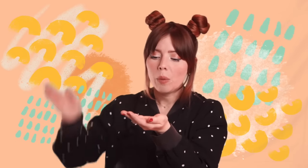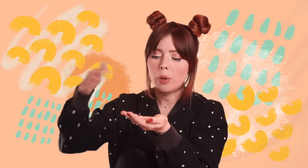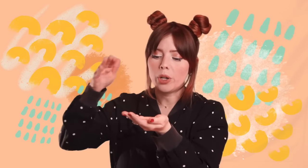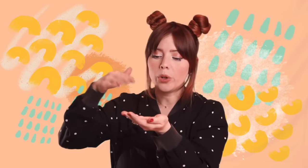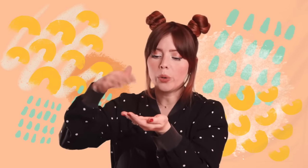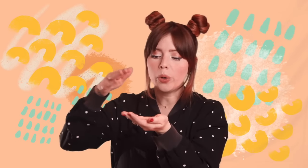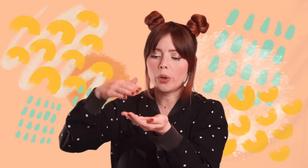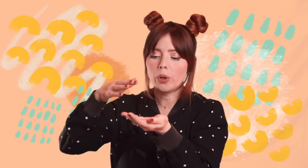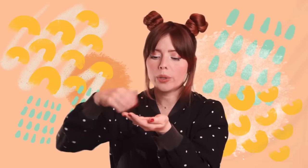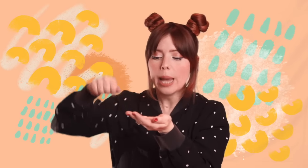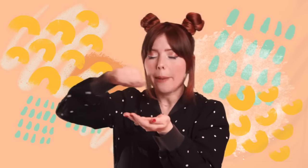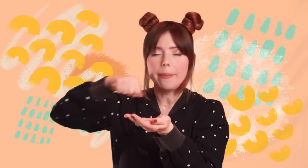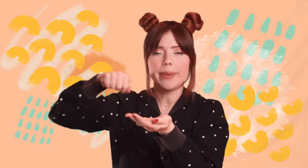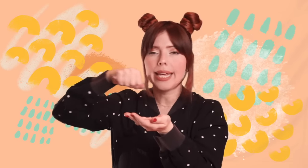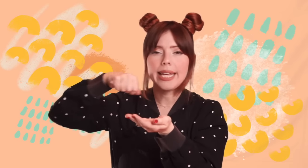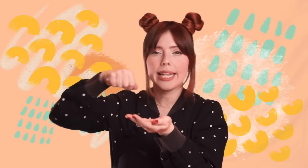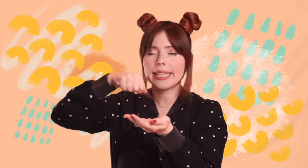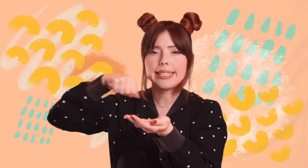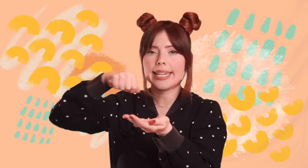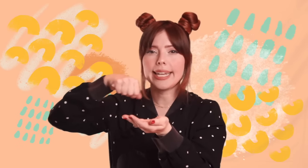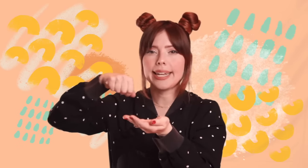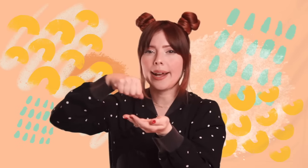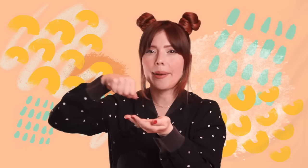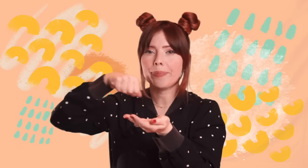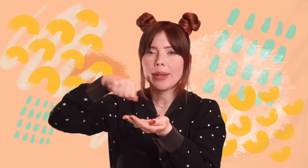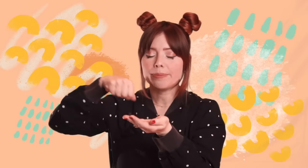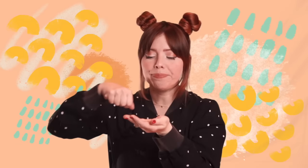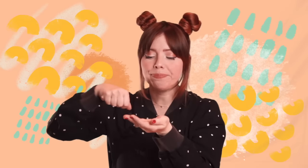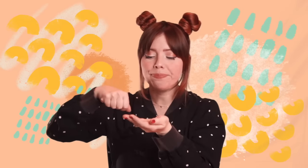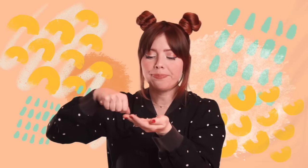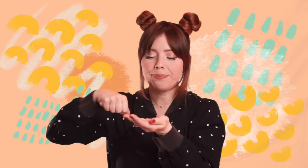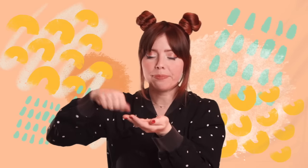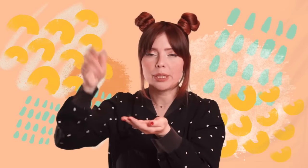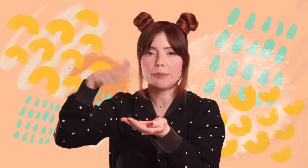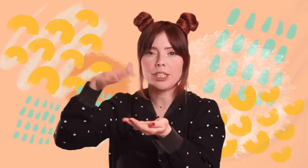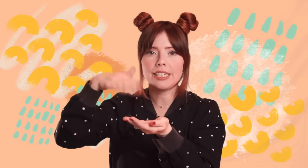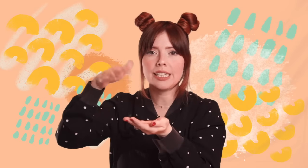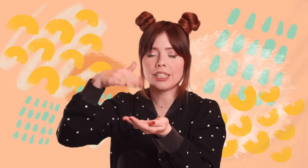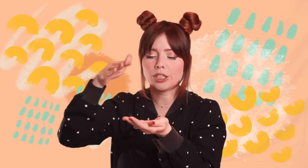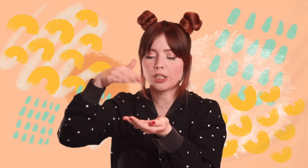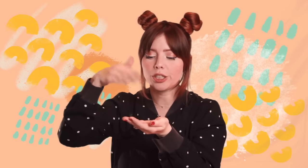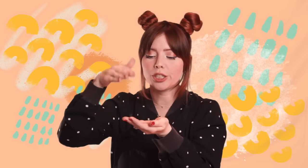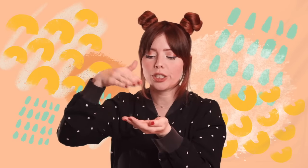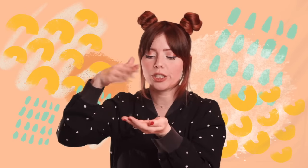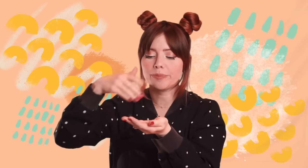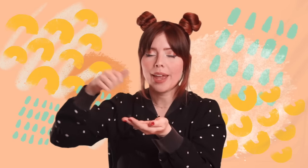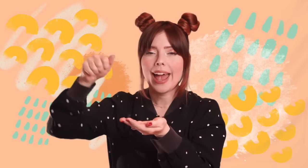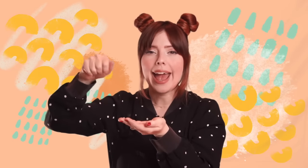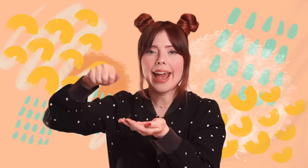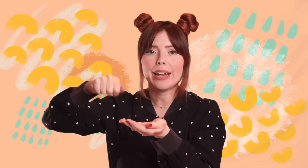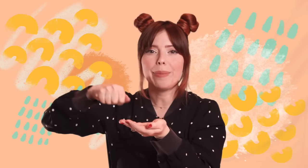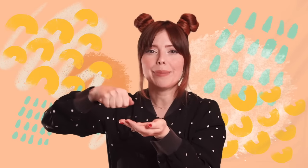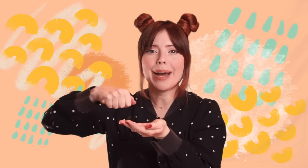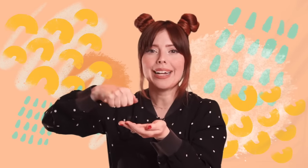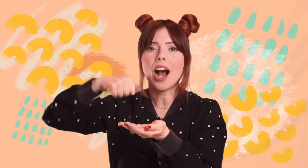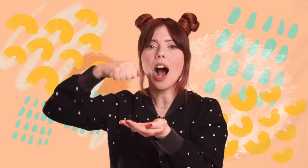in your noodles. Mix it up. Mmm. Put some cheese in. And a big bite.